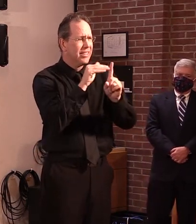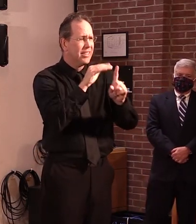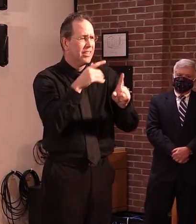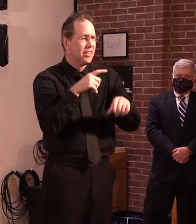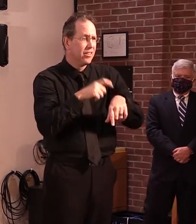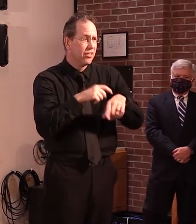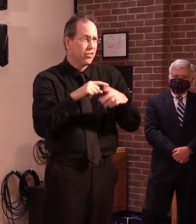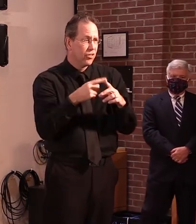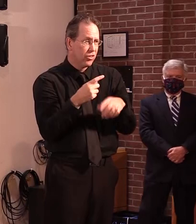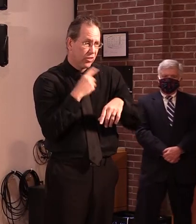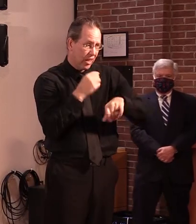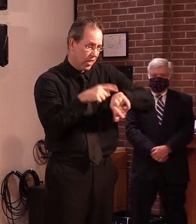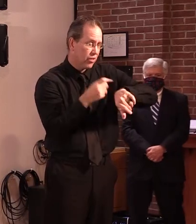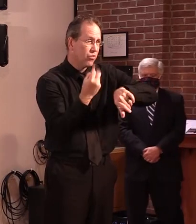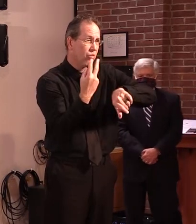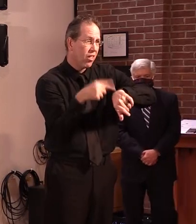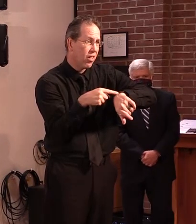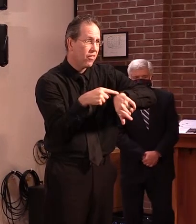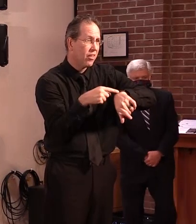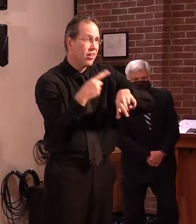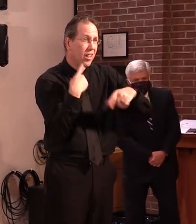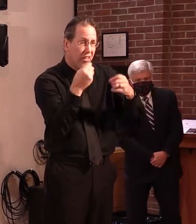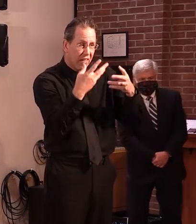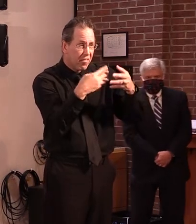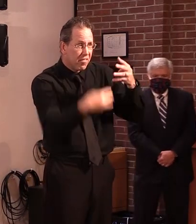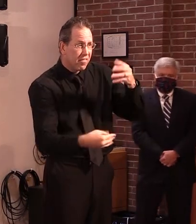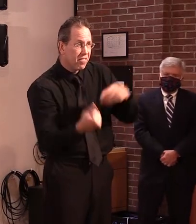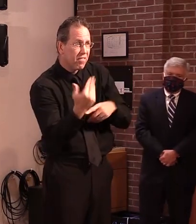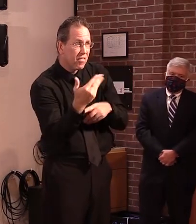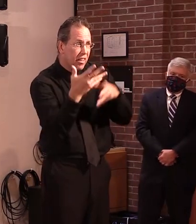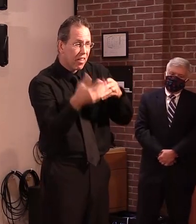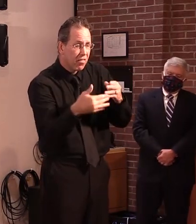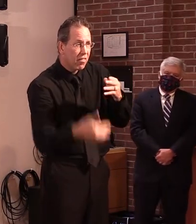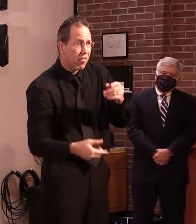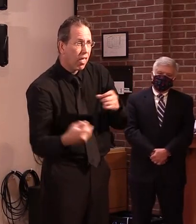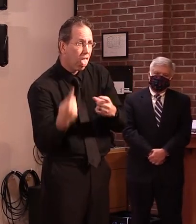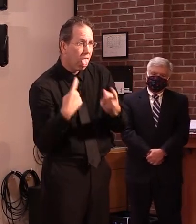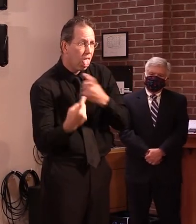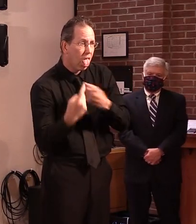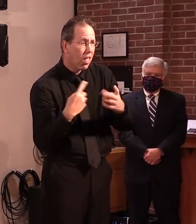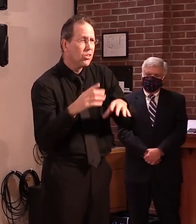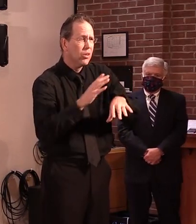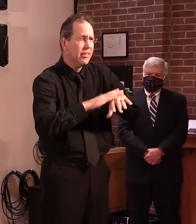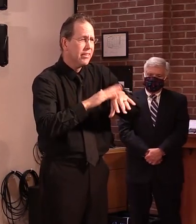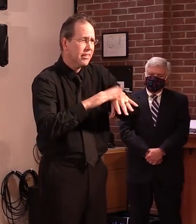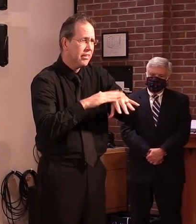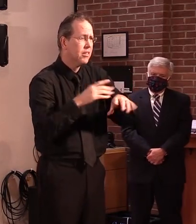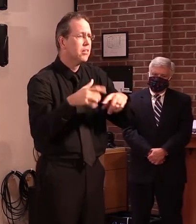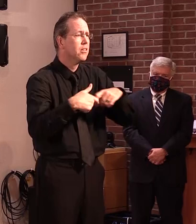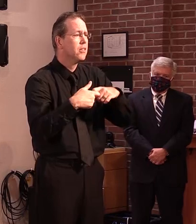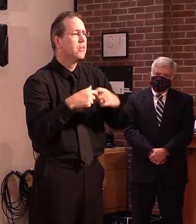have 15 in the queue. So just bear that in mind. Kat, WCAX.